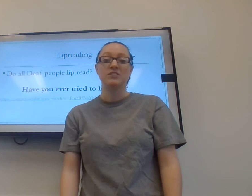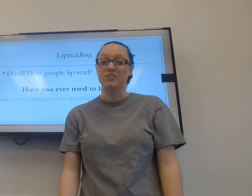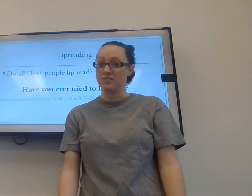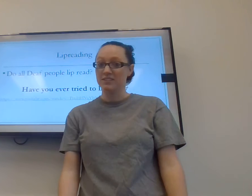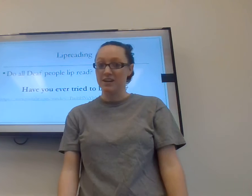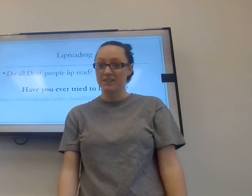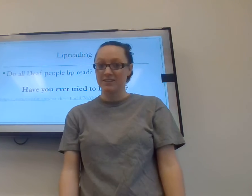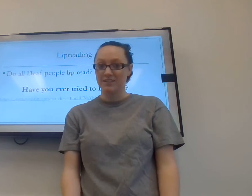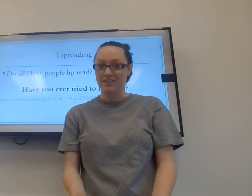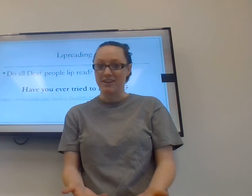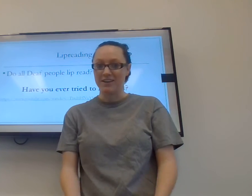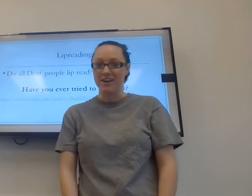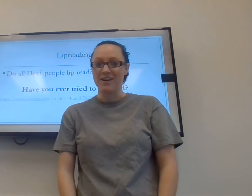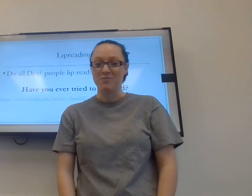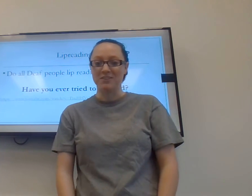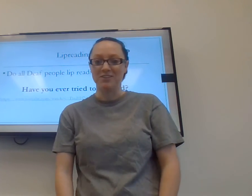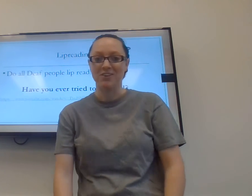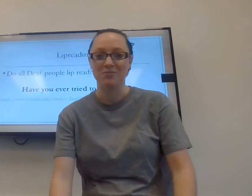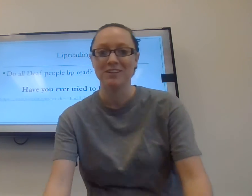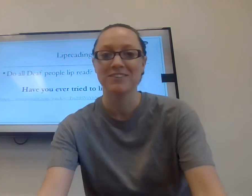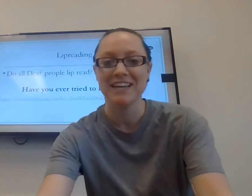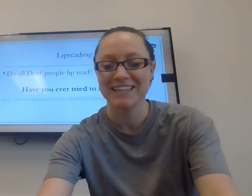So good luck, and I hope that you know what they're saying.